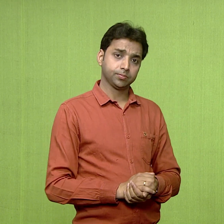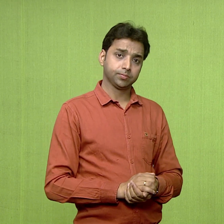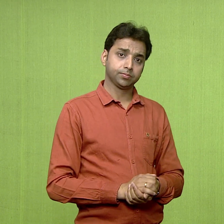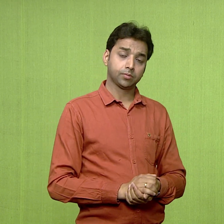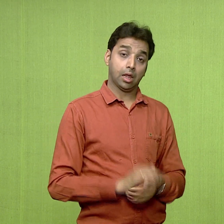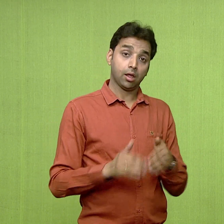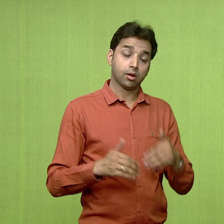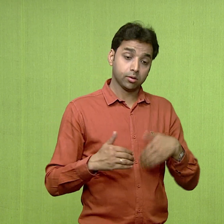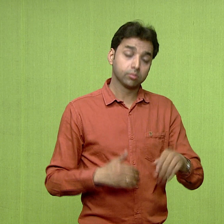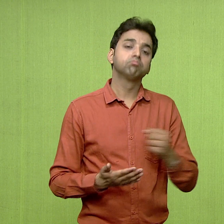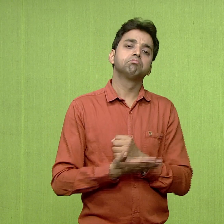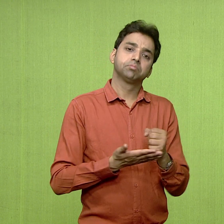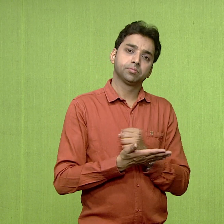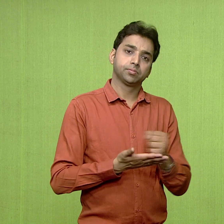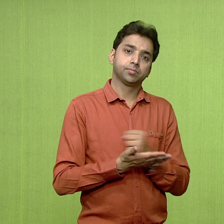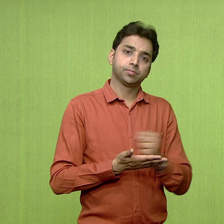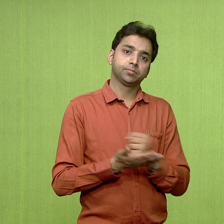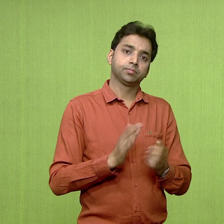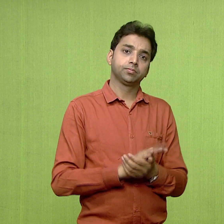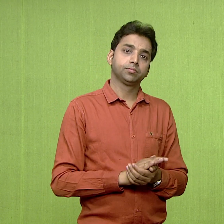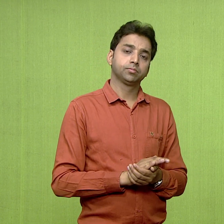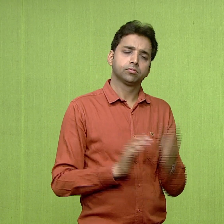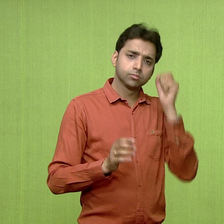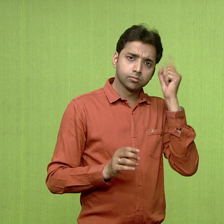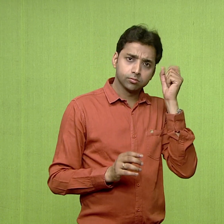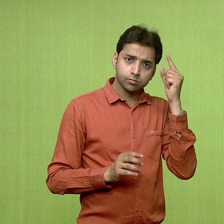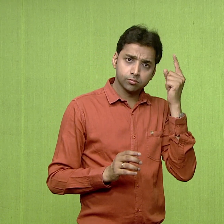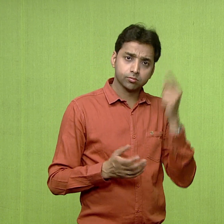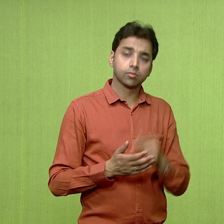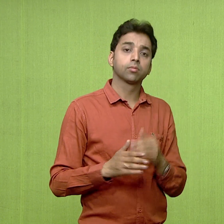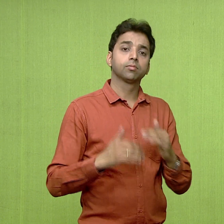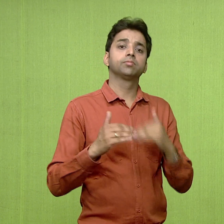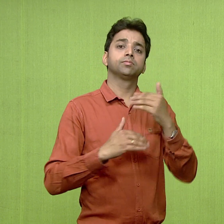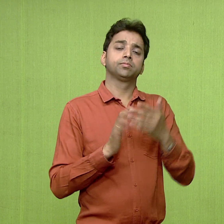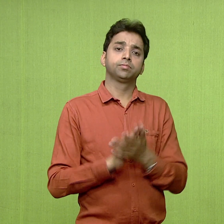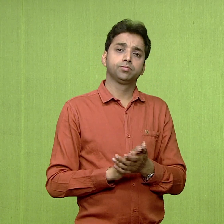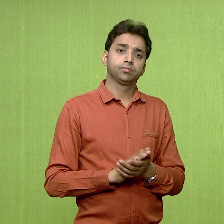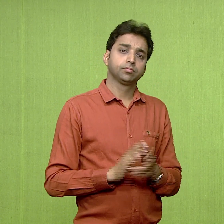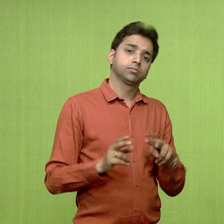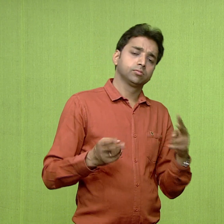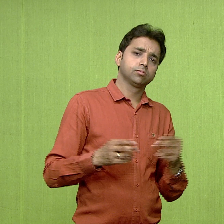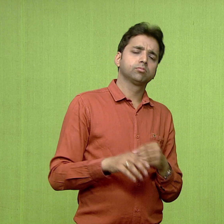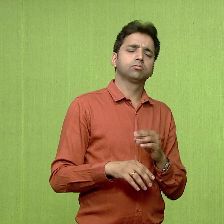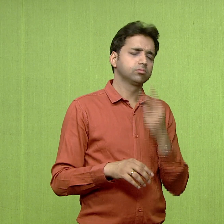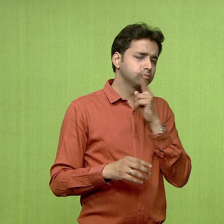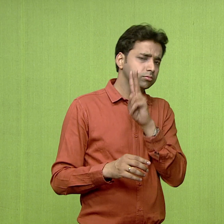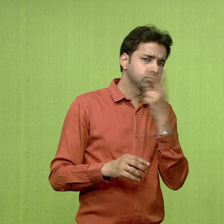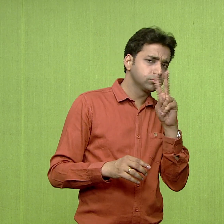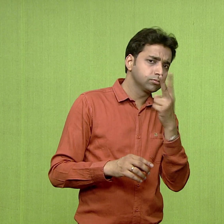Now let us try and understand about the other aspects of